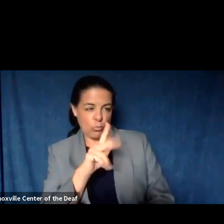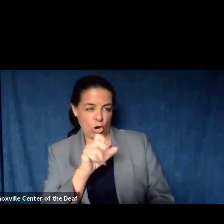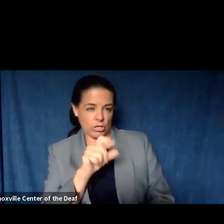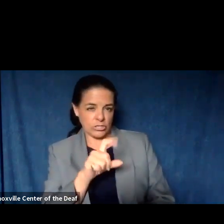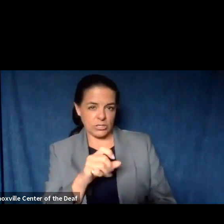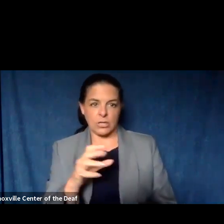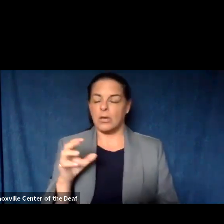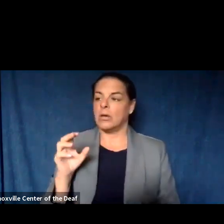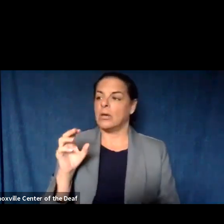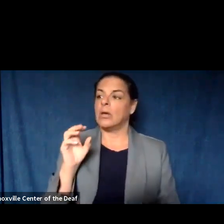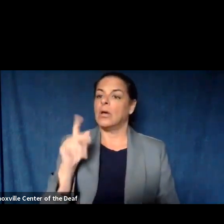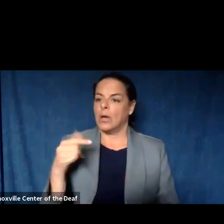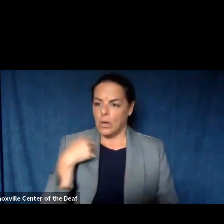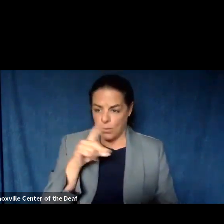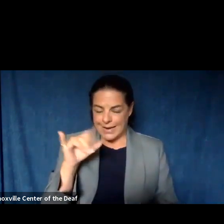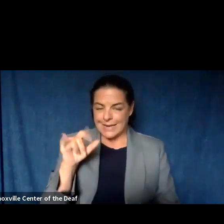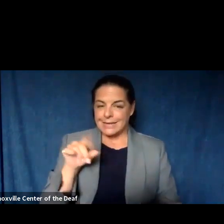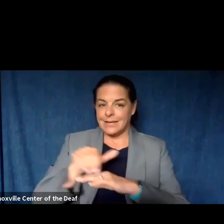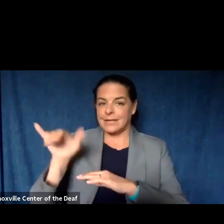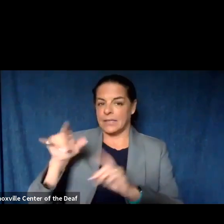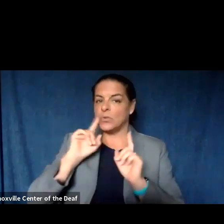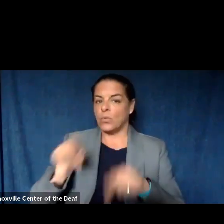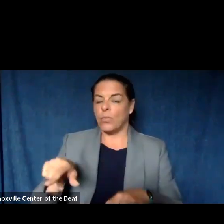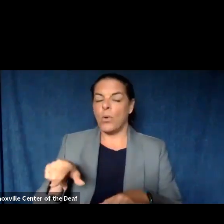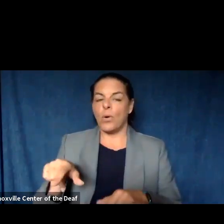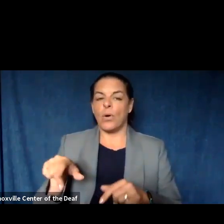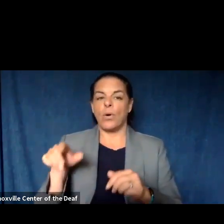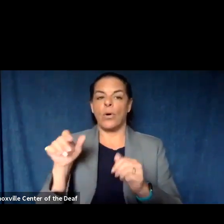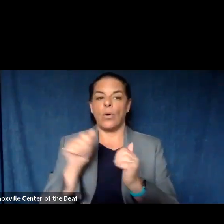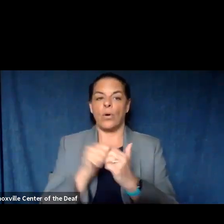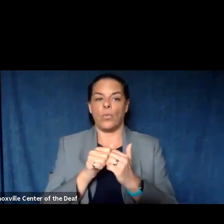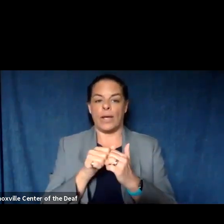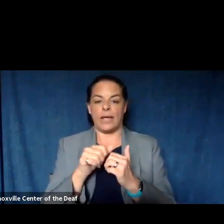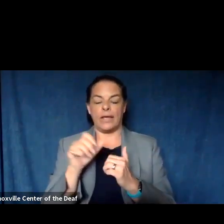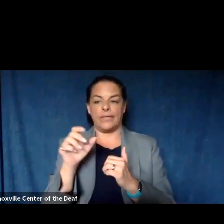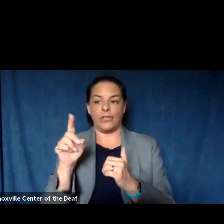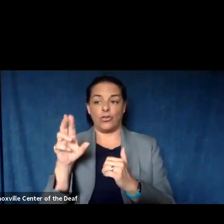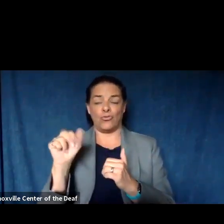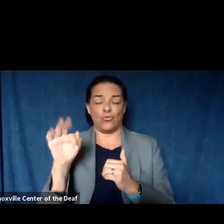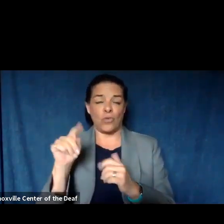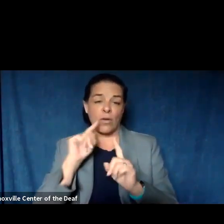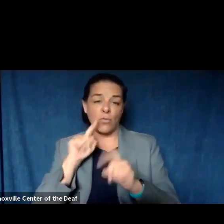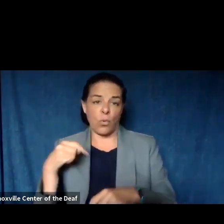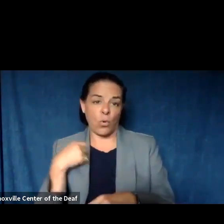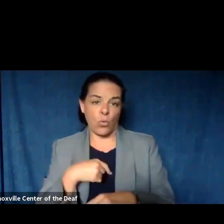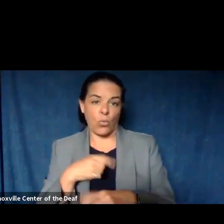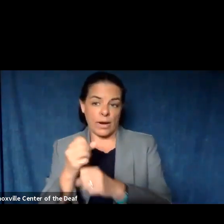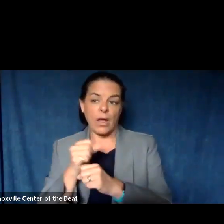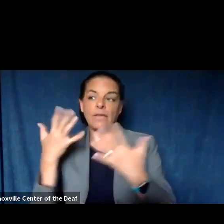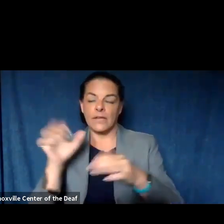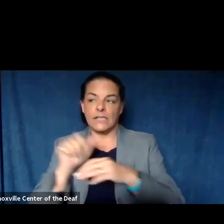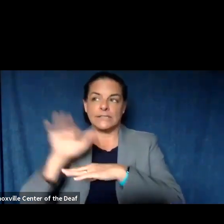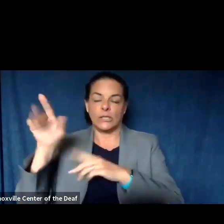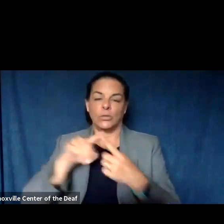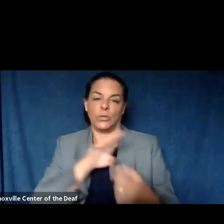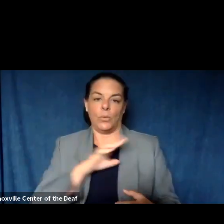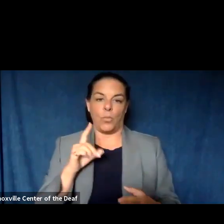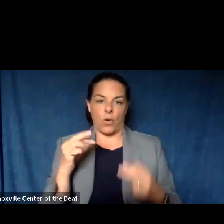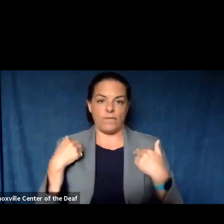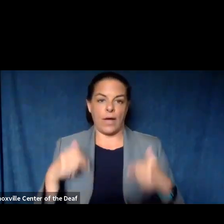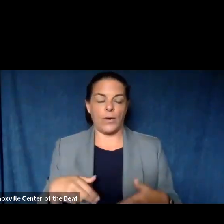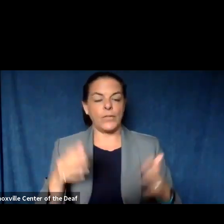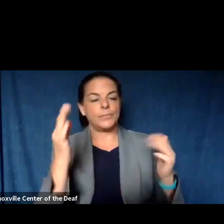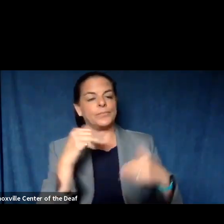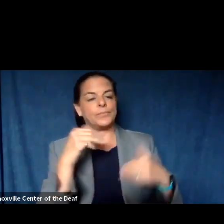Okay, we did send that report along with the Kraft report that we received to the Board of Health. From Megan